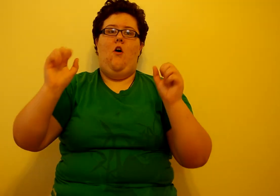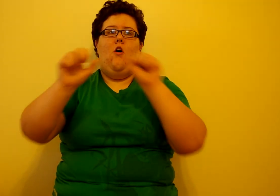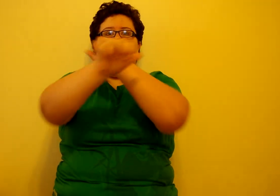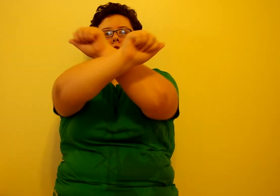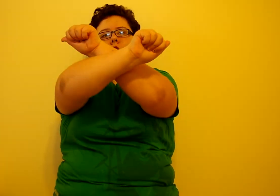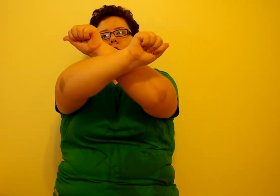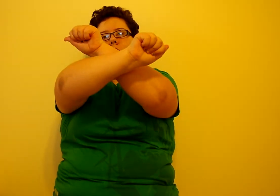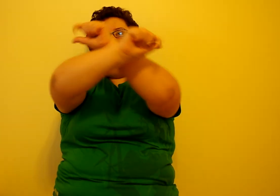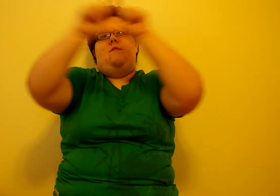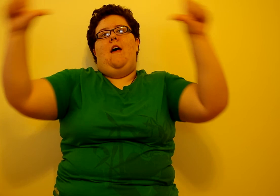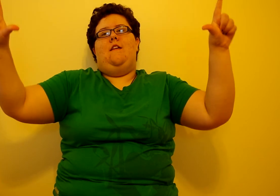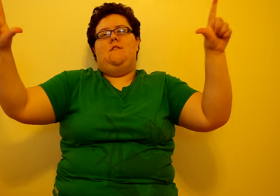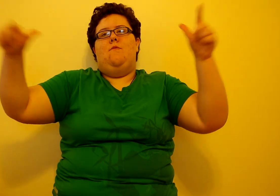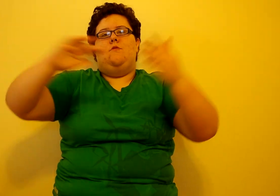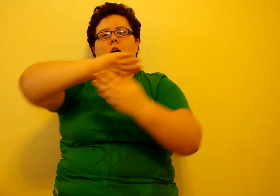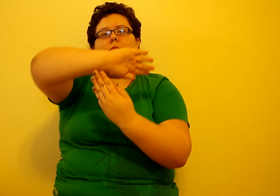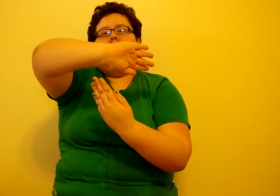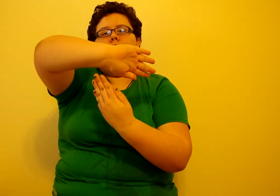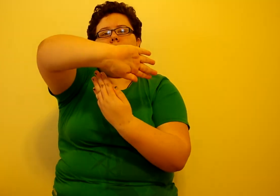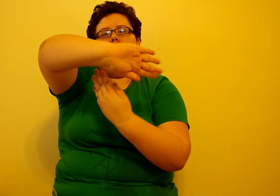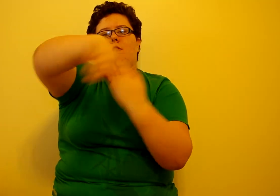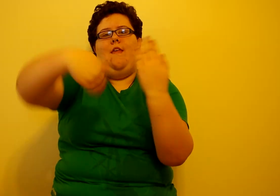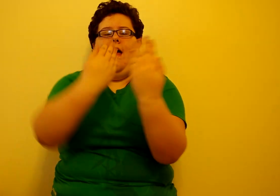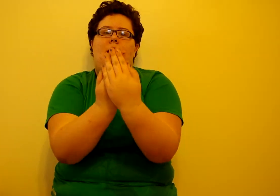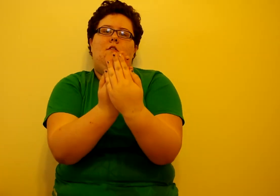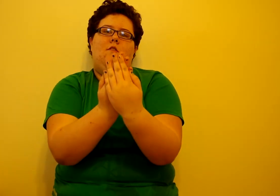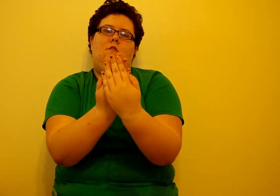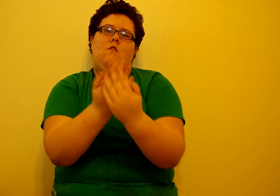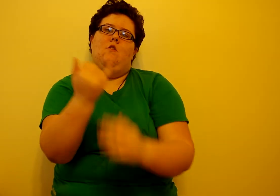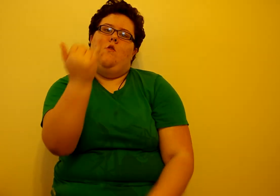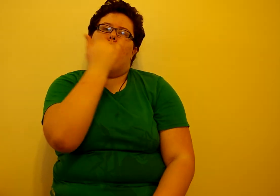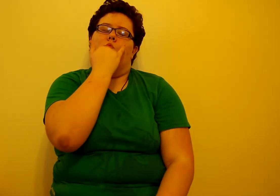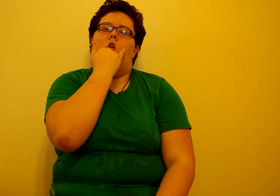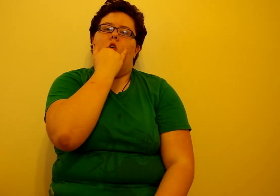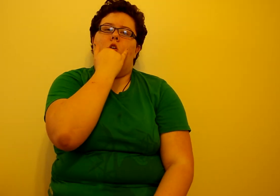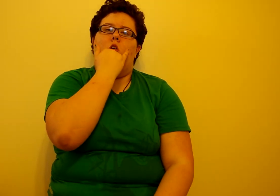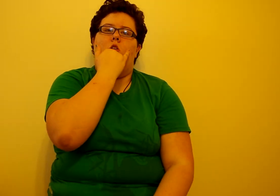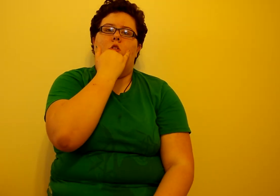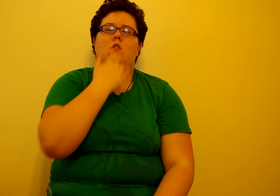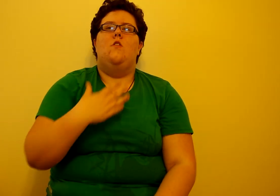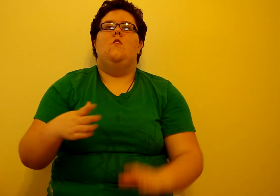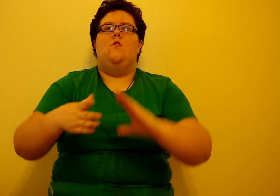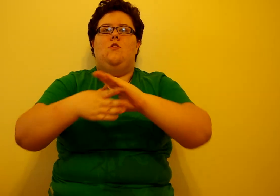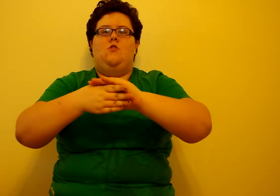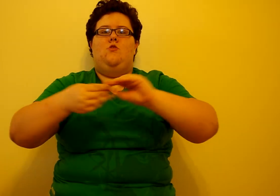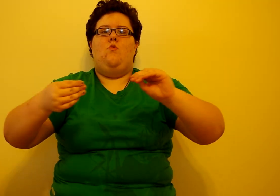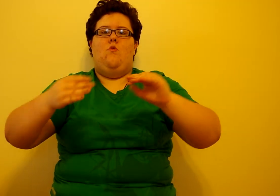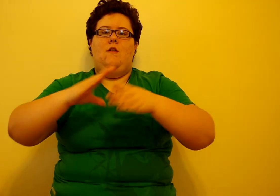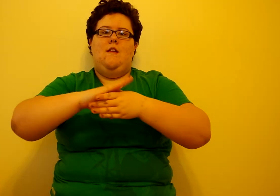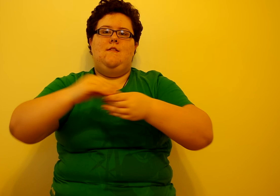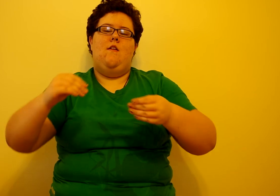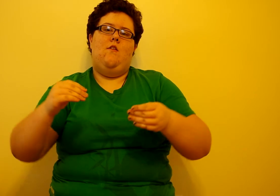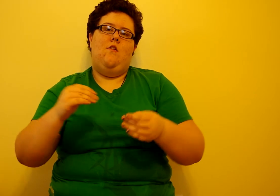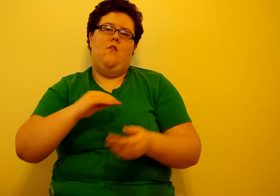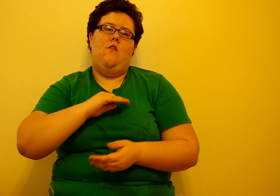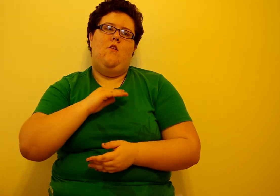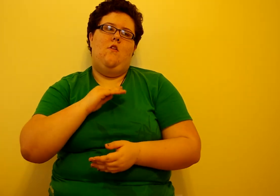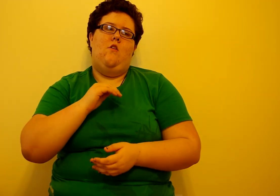all you could do that. I suppose I'll be using that wrong. The stories